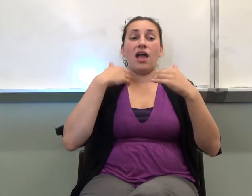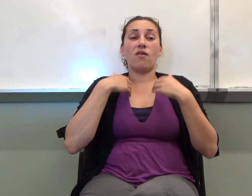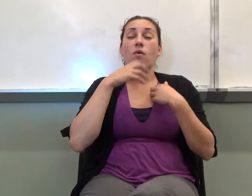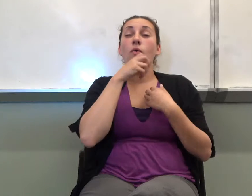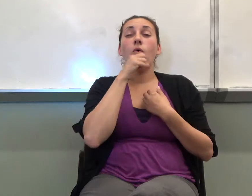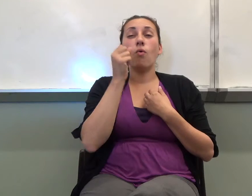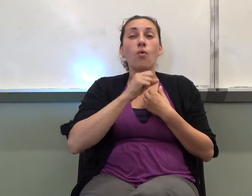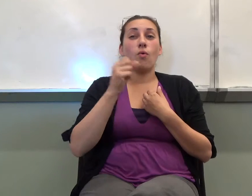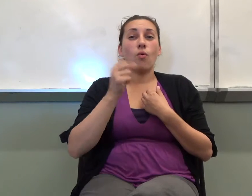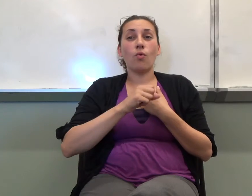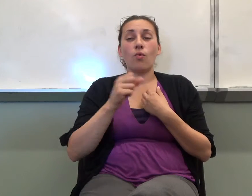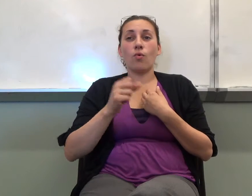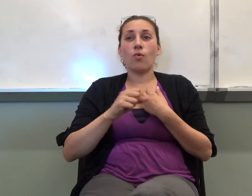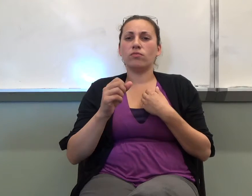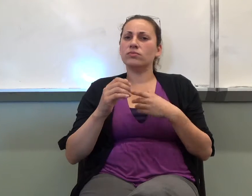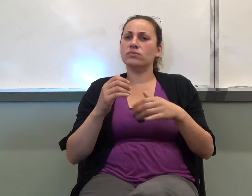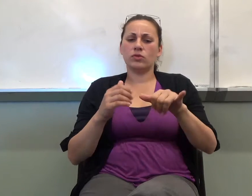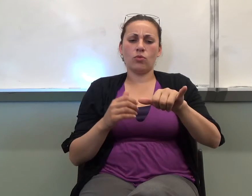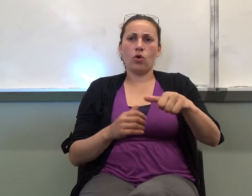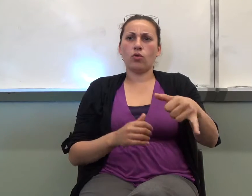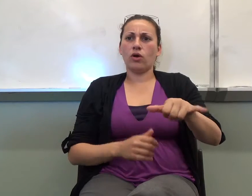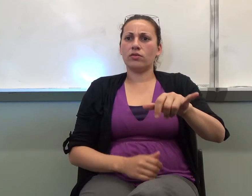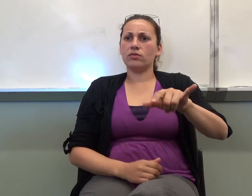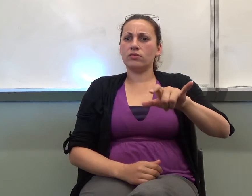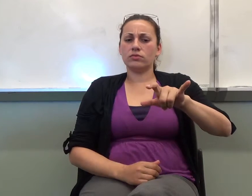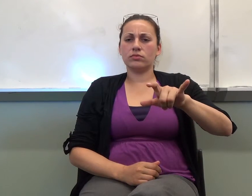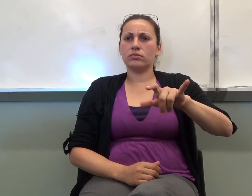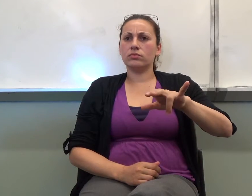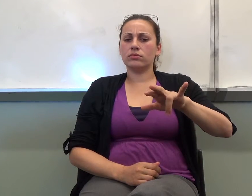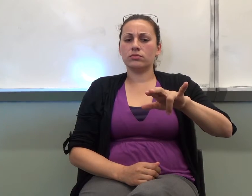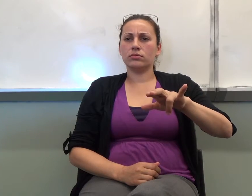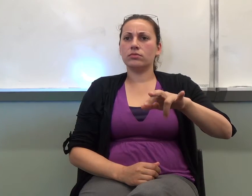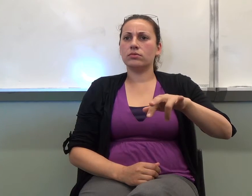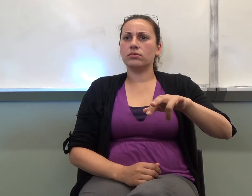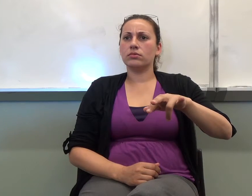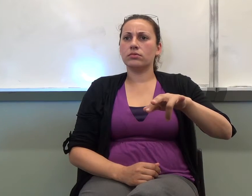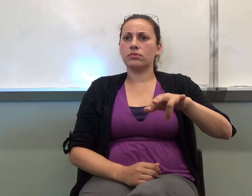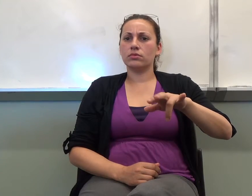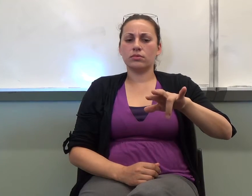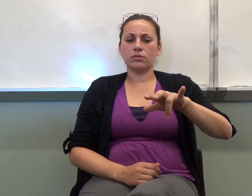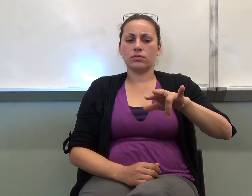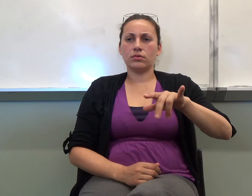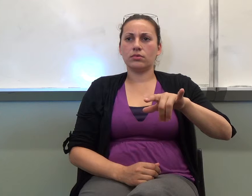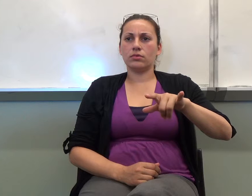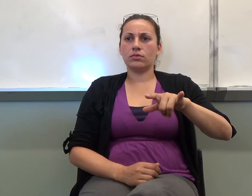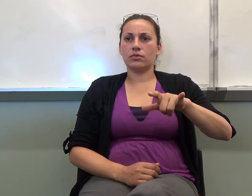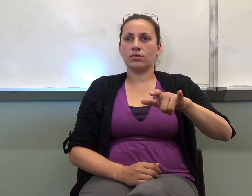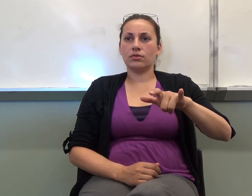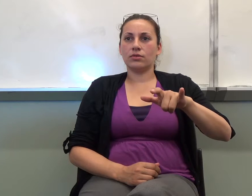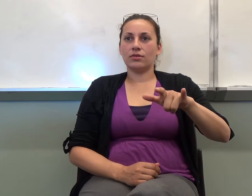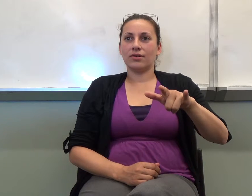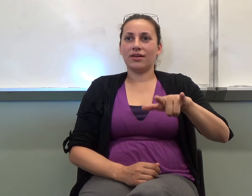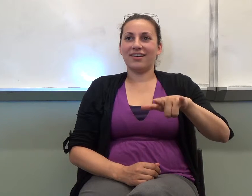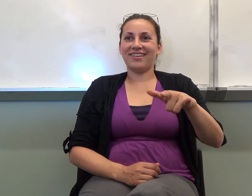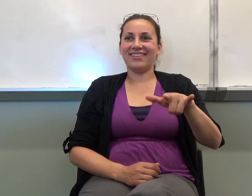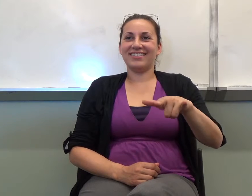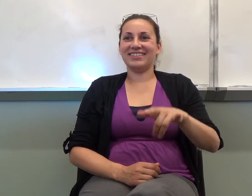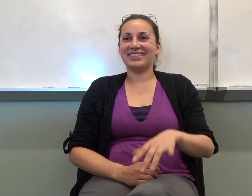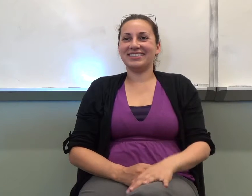this is a relic. And I got it out of a display case in the other building, and they made me swear I would return